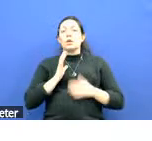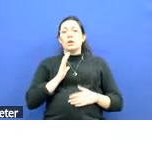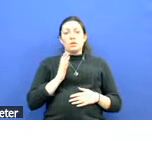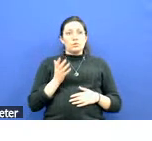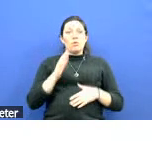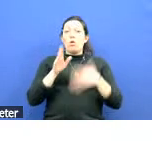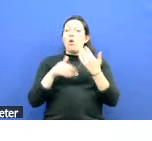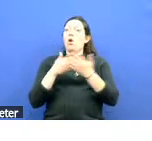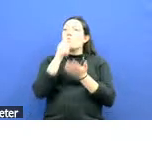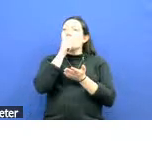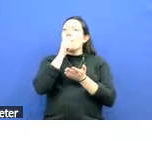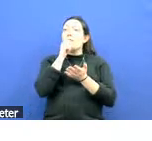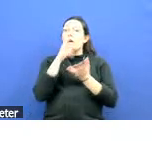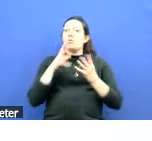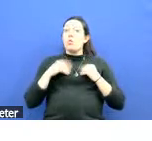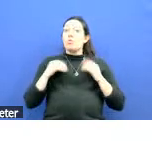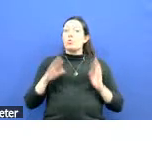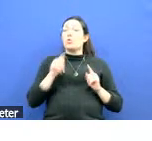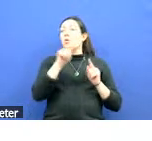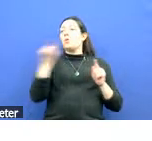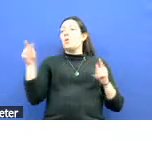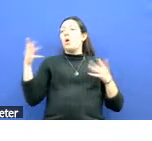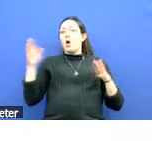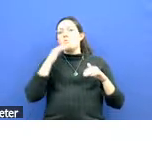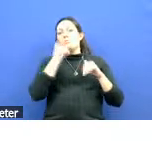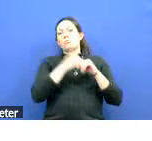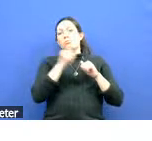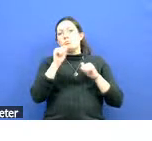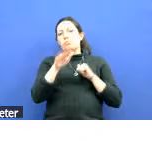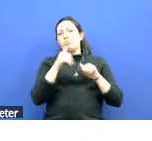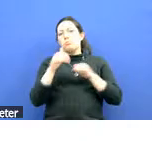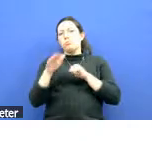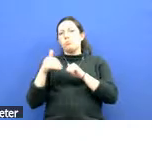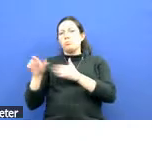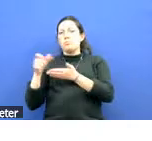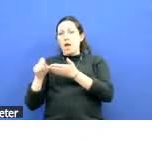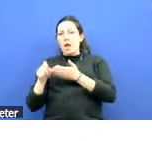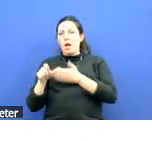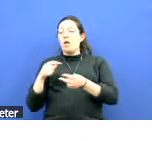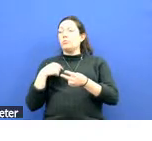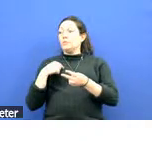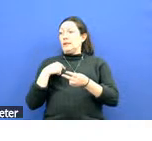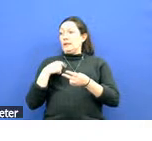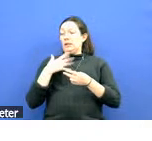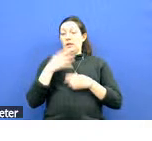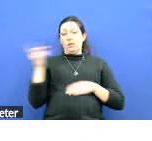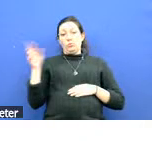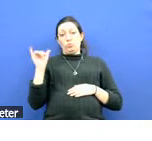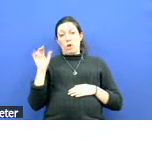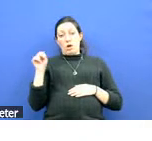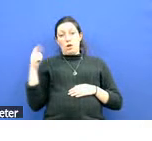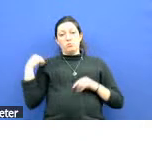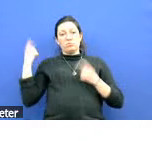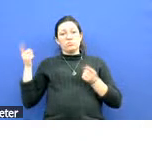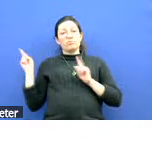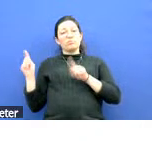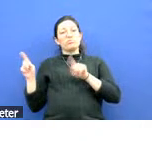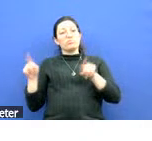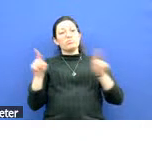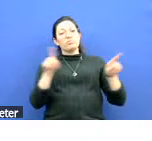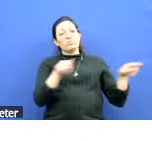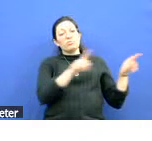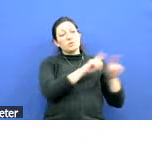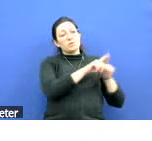mailings and been approached as best we can. Agents like Brian and myself to kind of work through those one-off issues on the